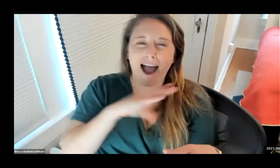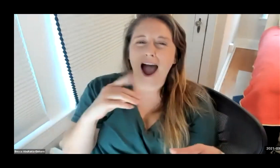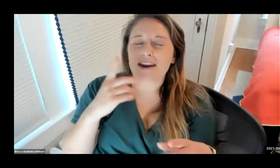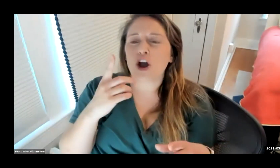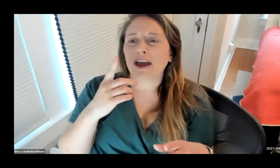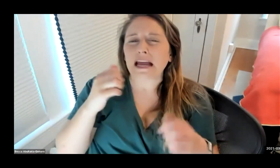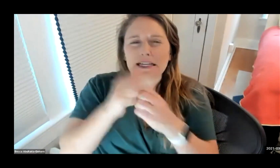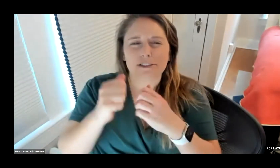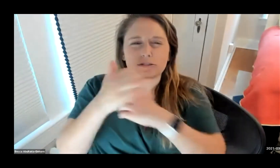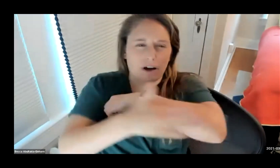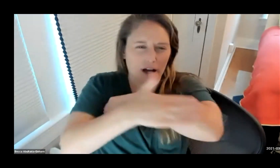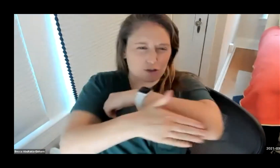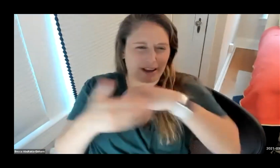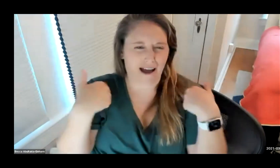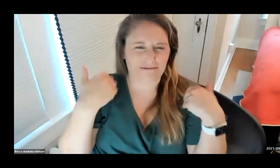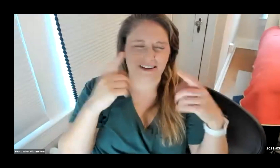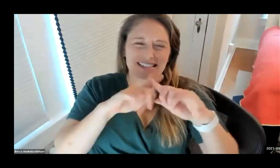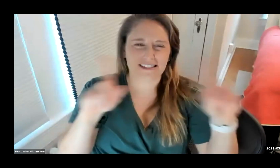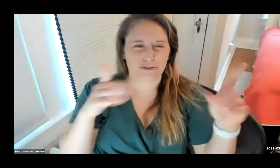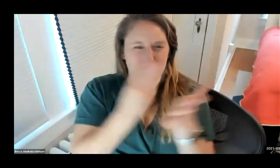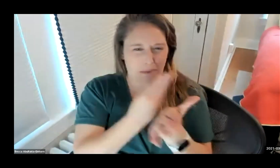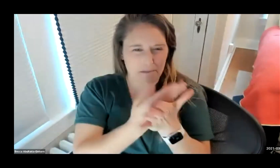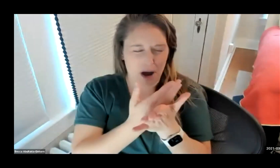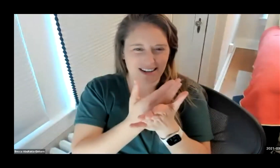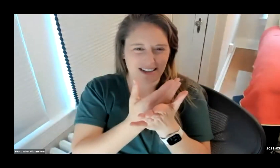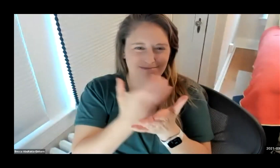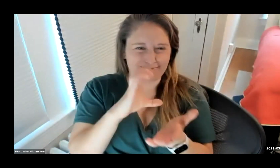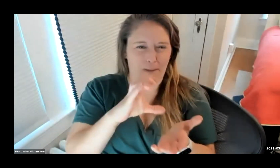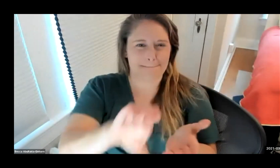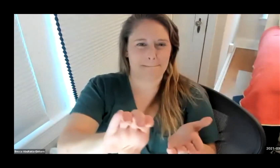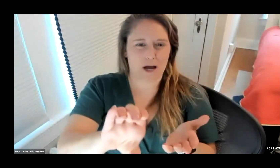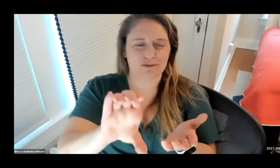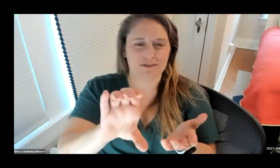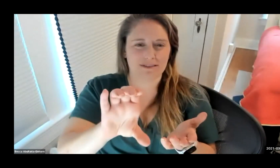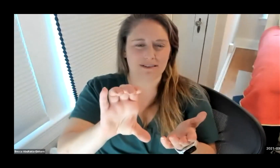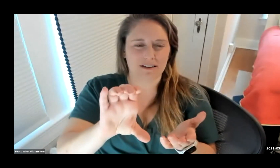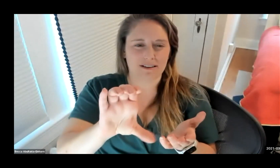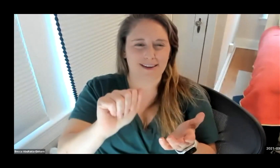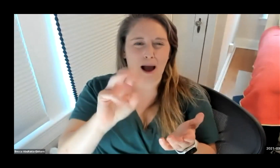All right. So each country has